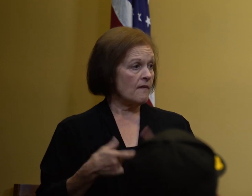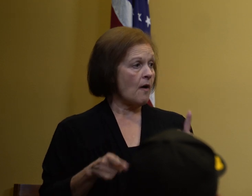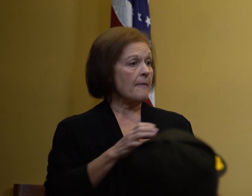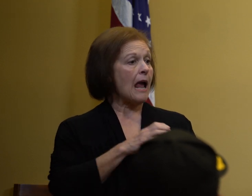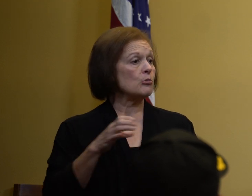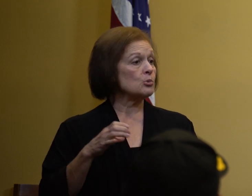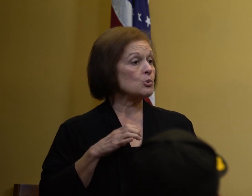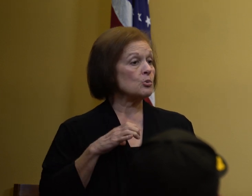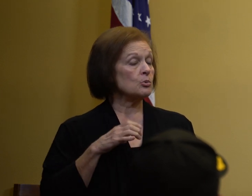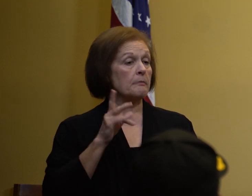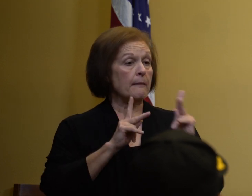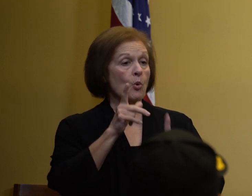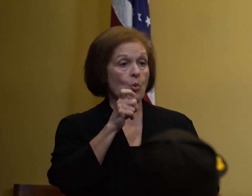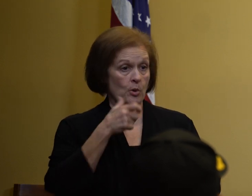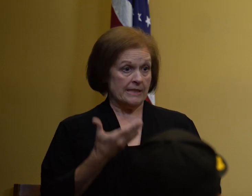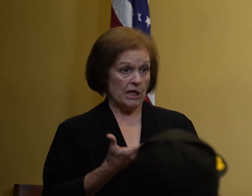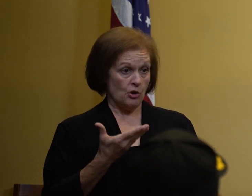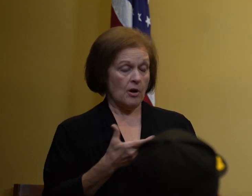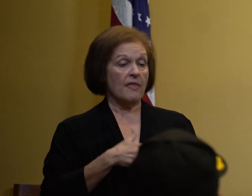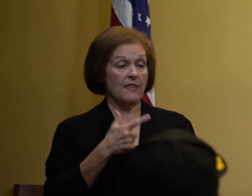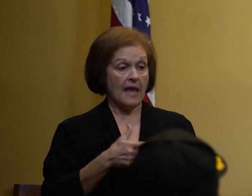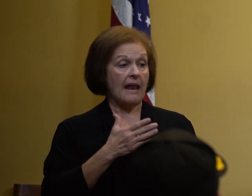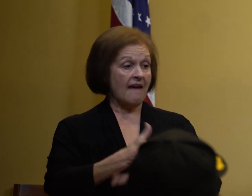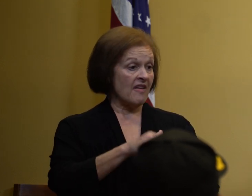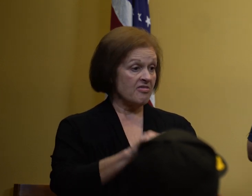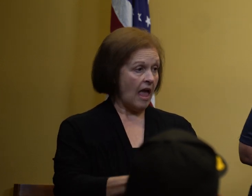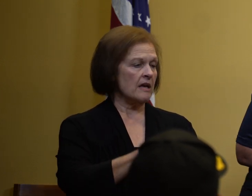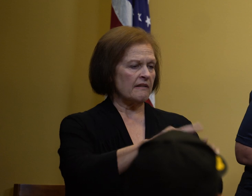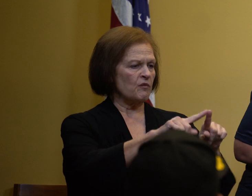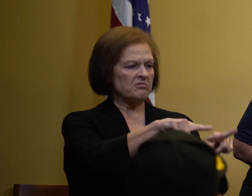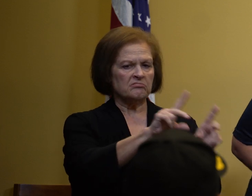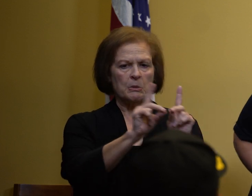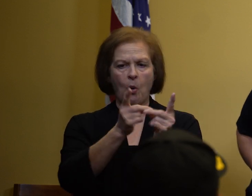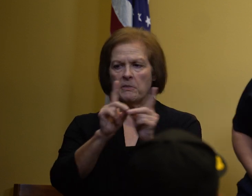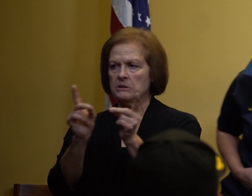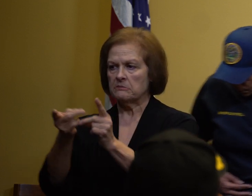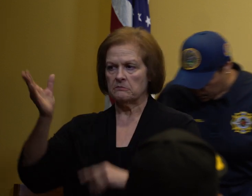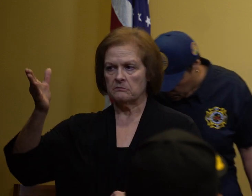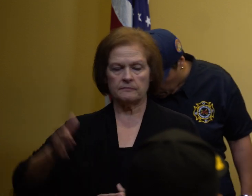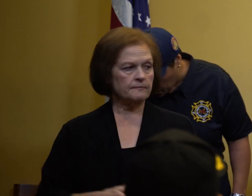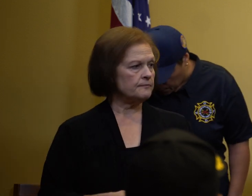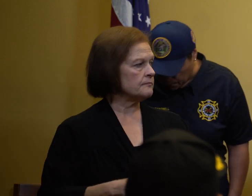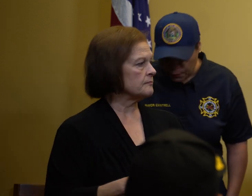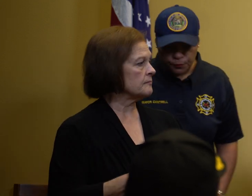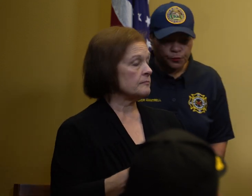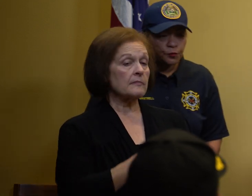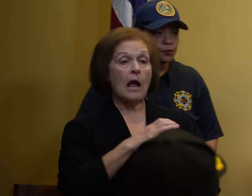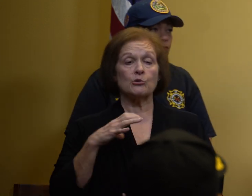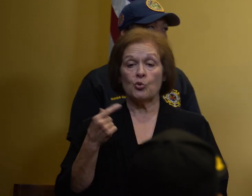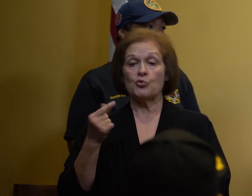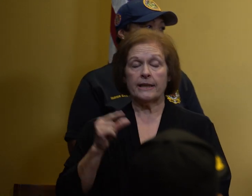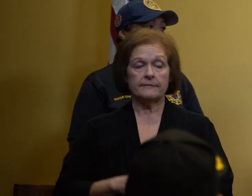council members who are present, and then we'll get into departments. Councilman Green, sir. Thank you, Madam Mayor, and